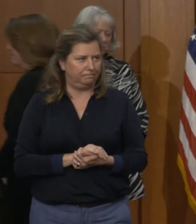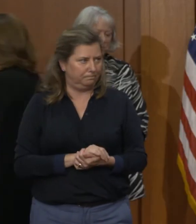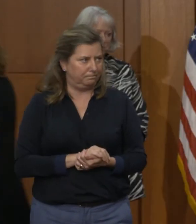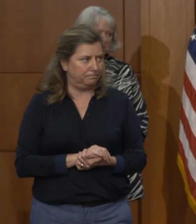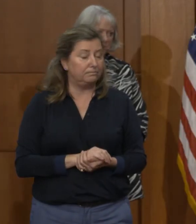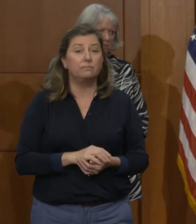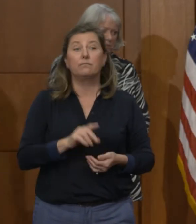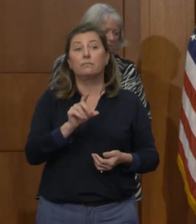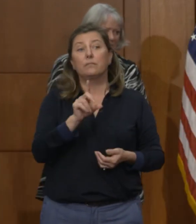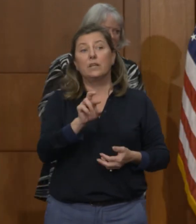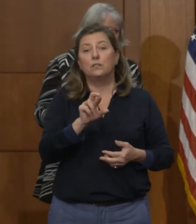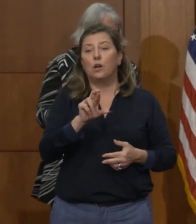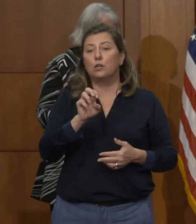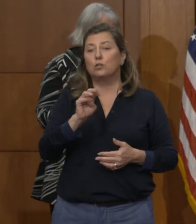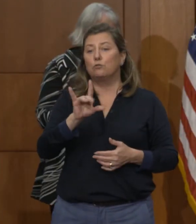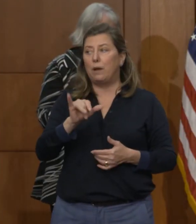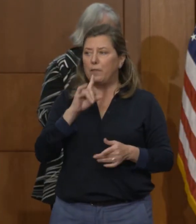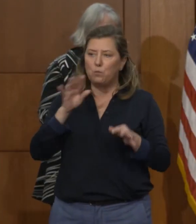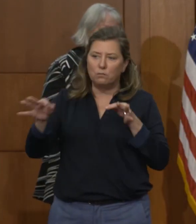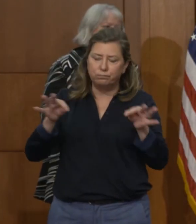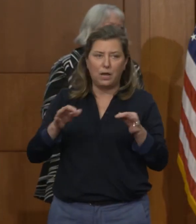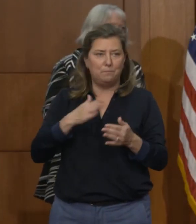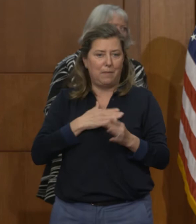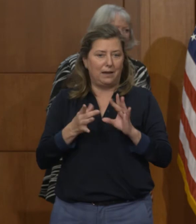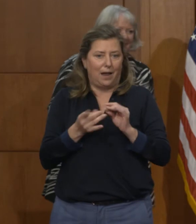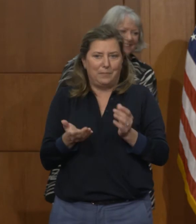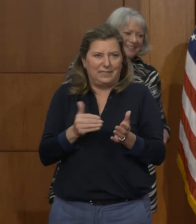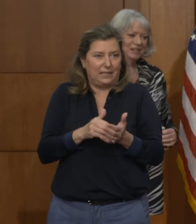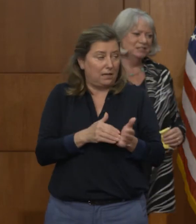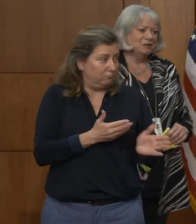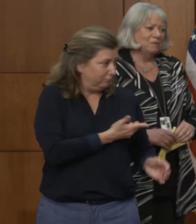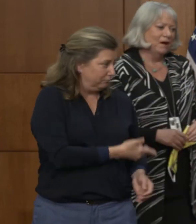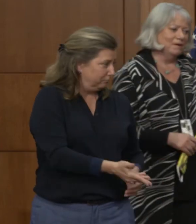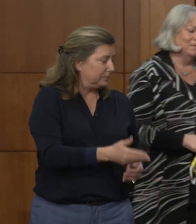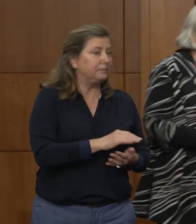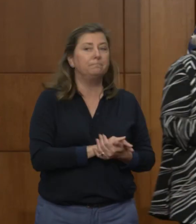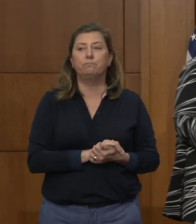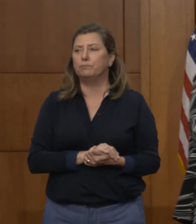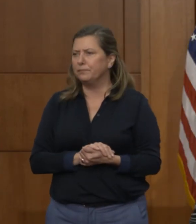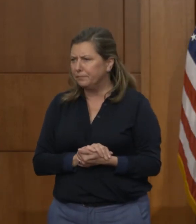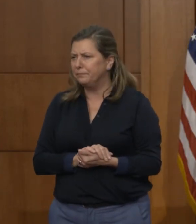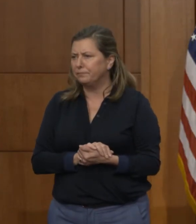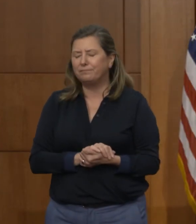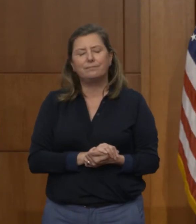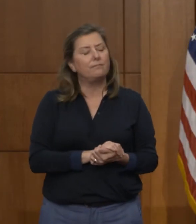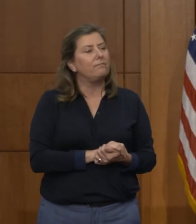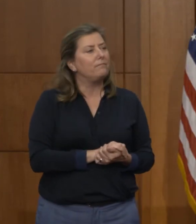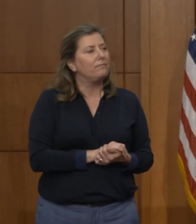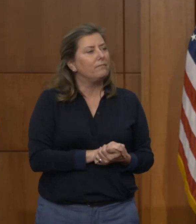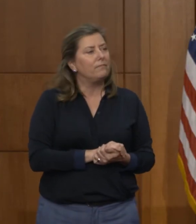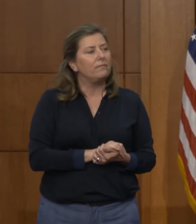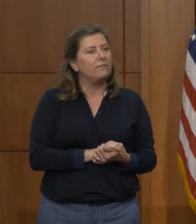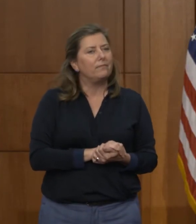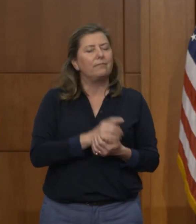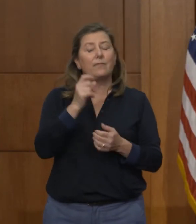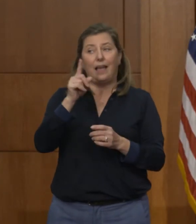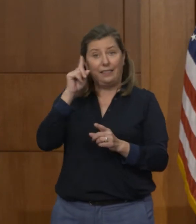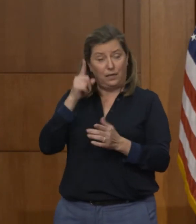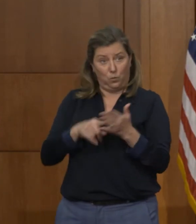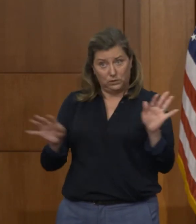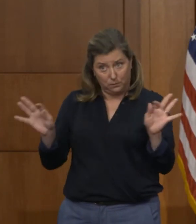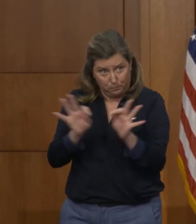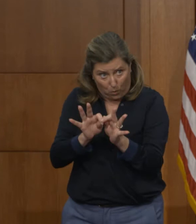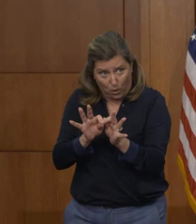And Dr. Remley is going to expand on some of the comments I made as well. So, Dr. Remley. So I think what's really important is the